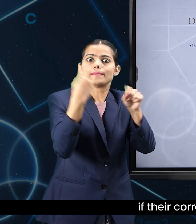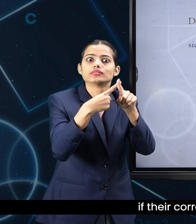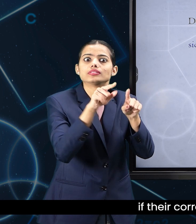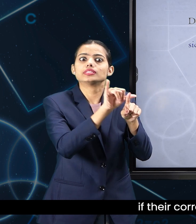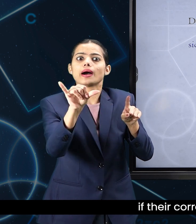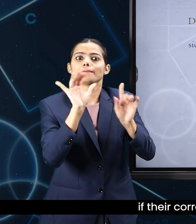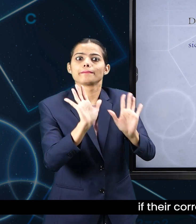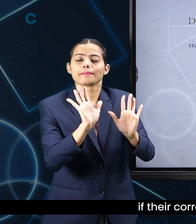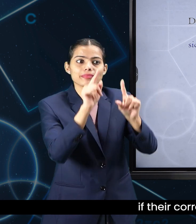proportional